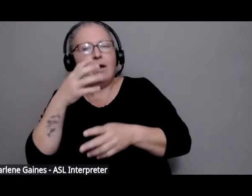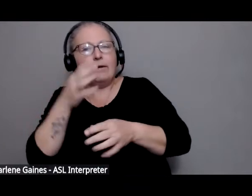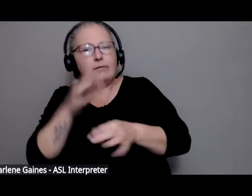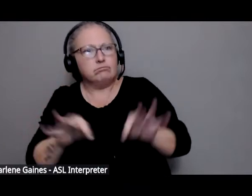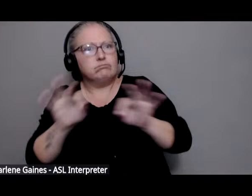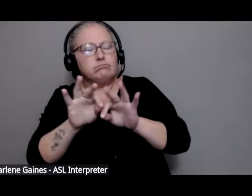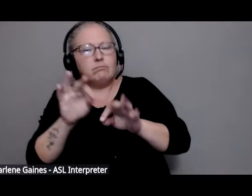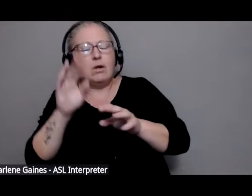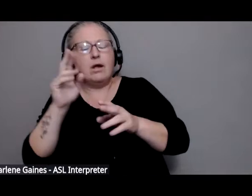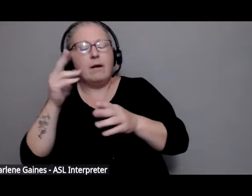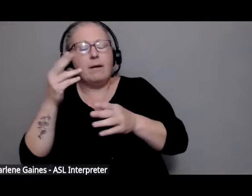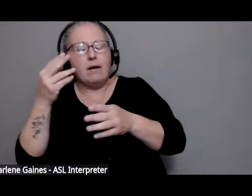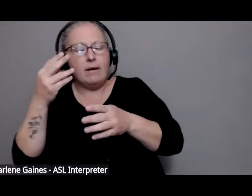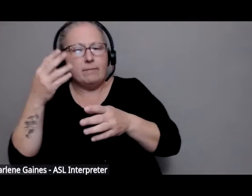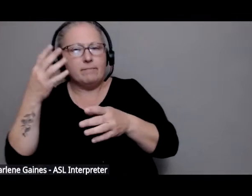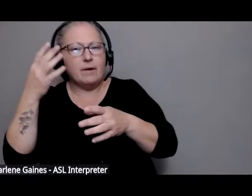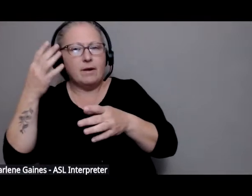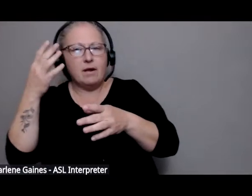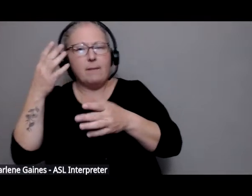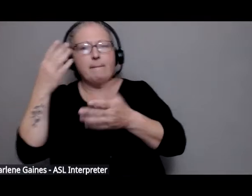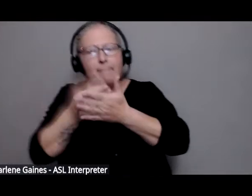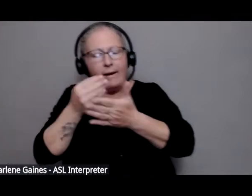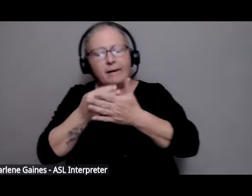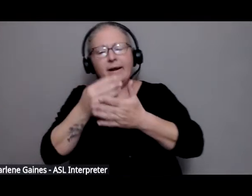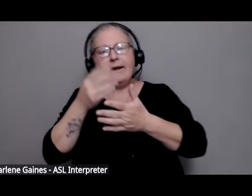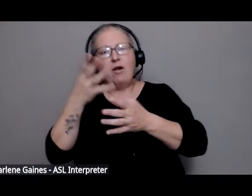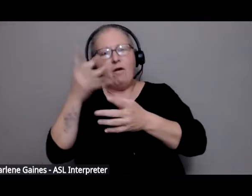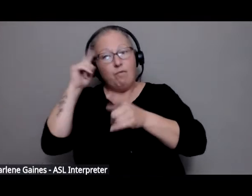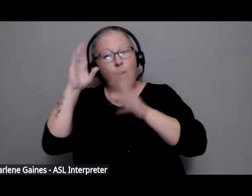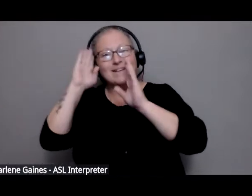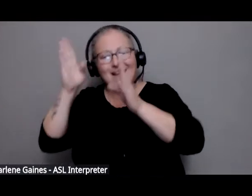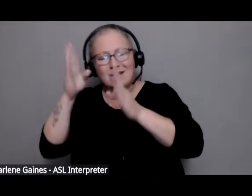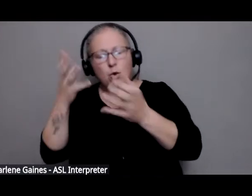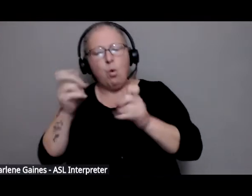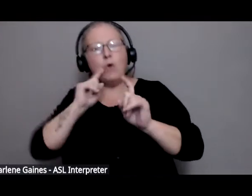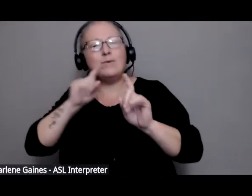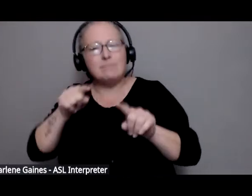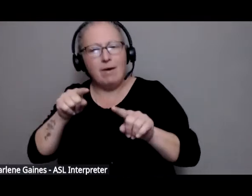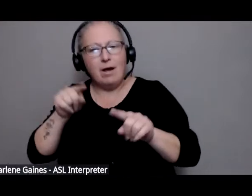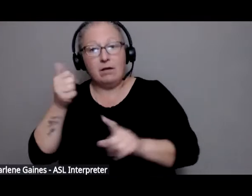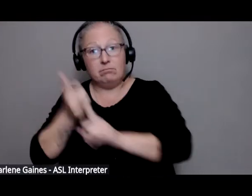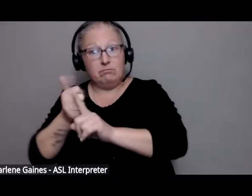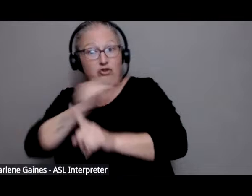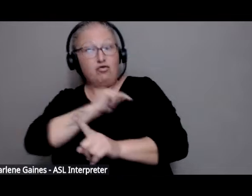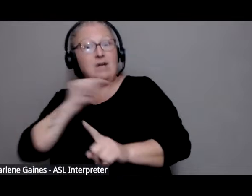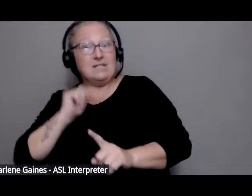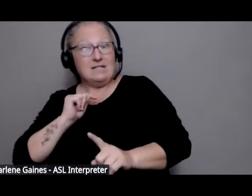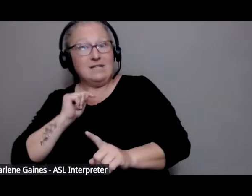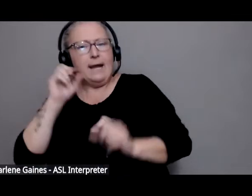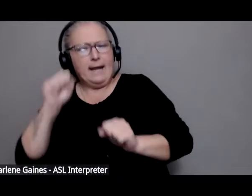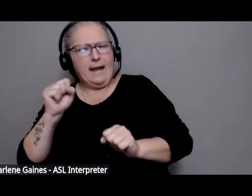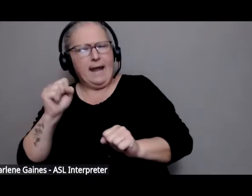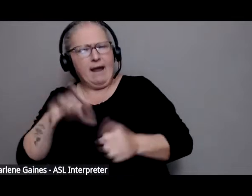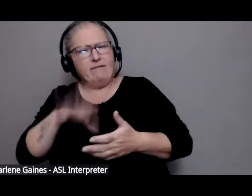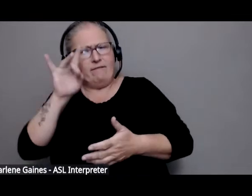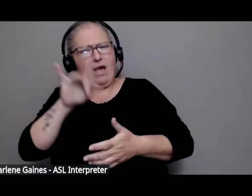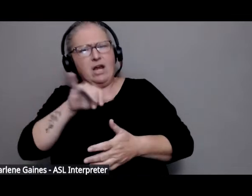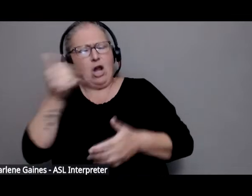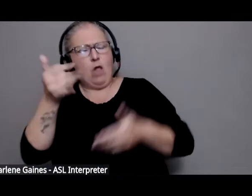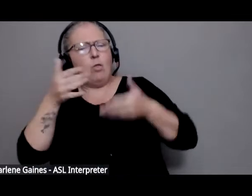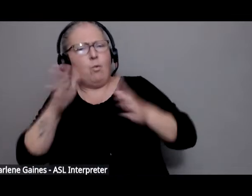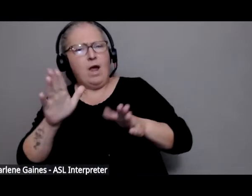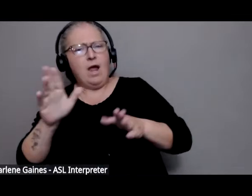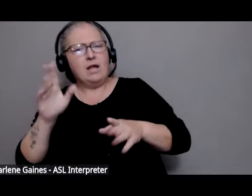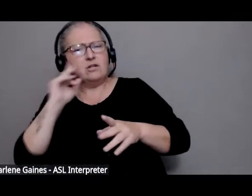attention, to cause a response. As a trustee, I'm sure she can think of more productive ways to raise concerns. She chose not